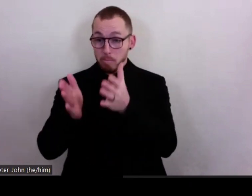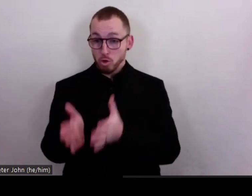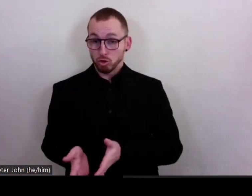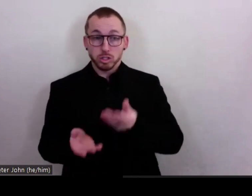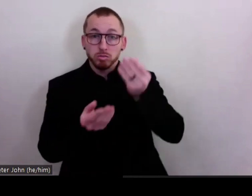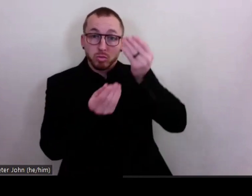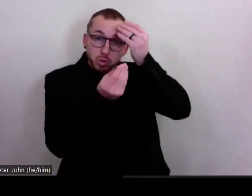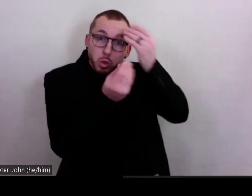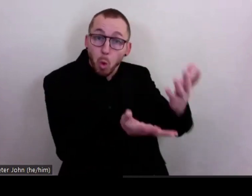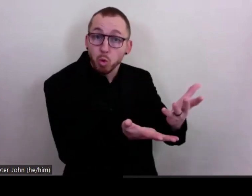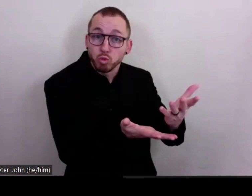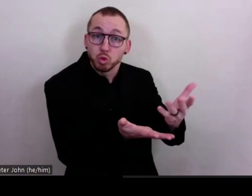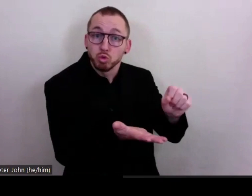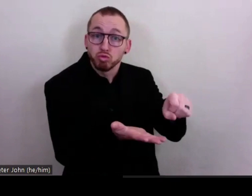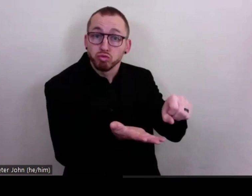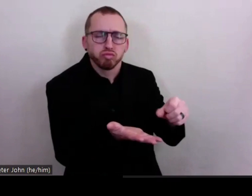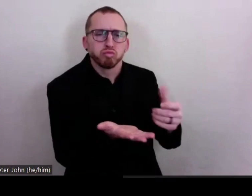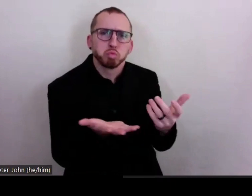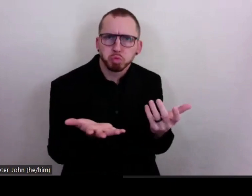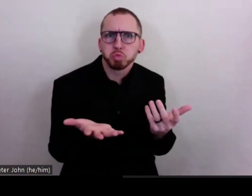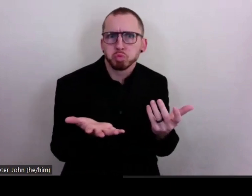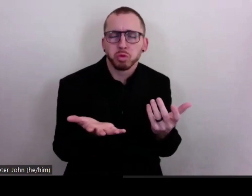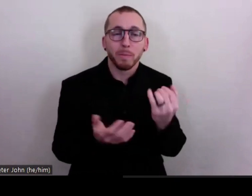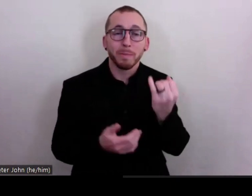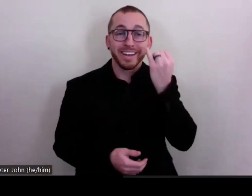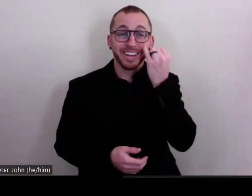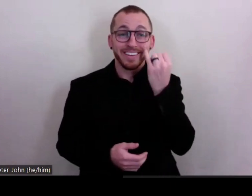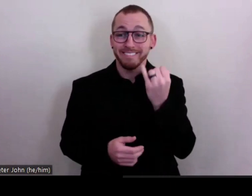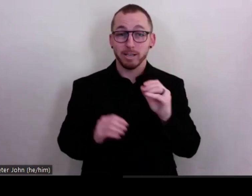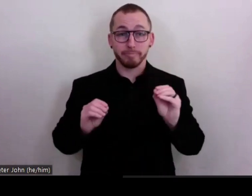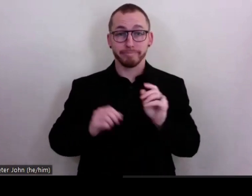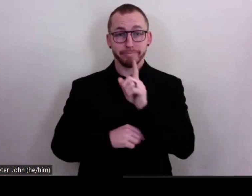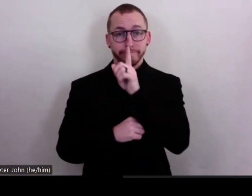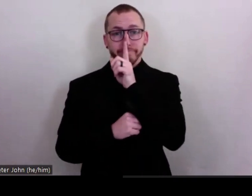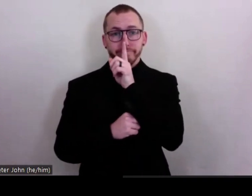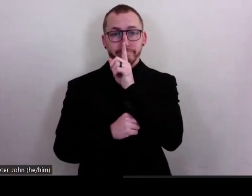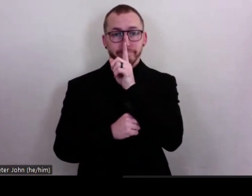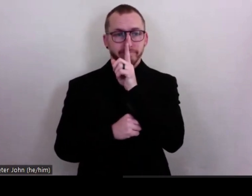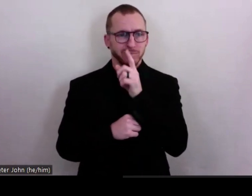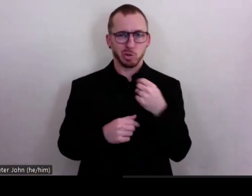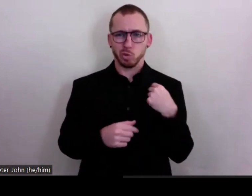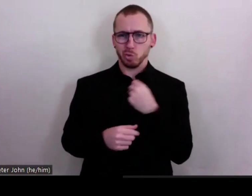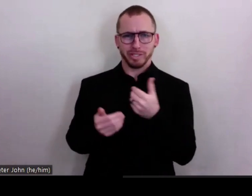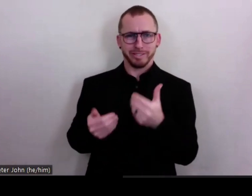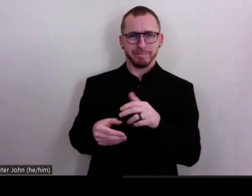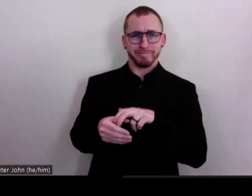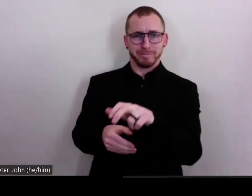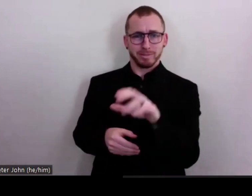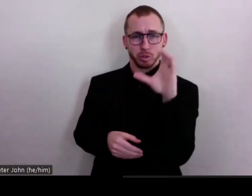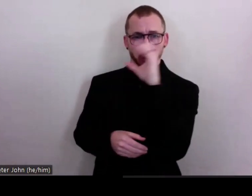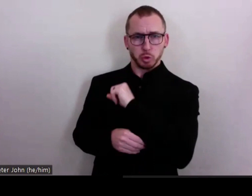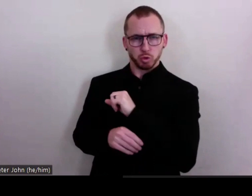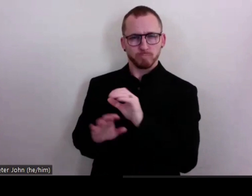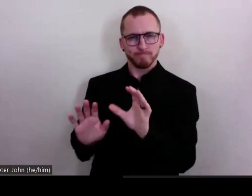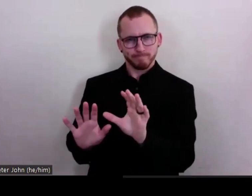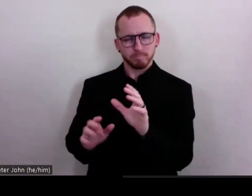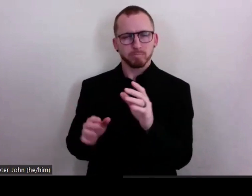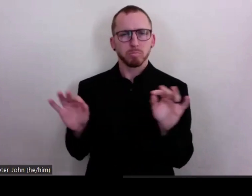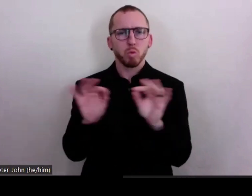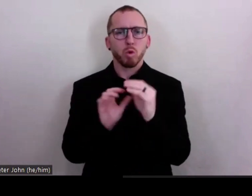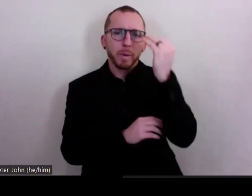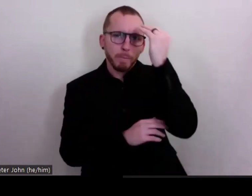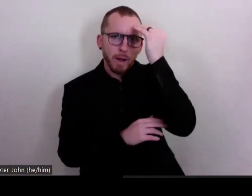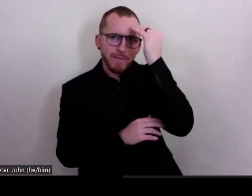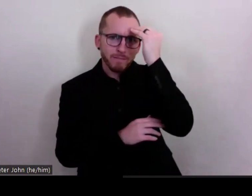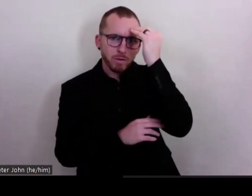that. But if we take the time to pause and not assume, so really being mindful of the